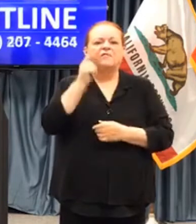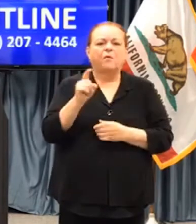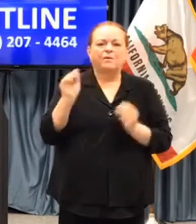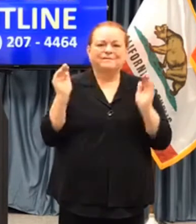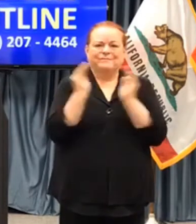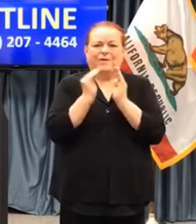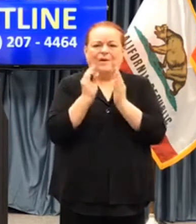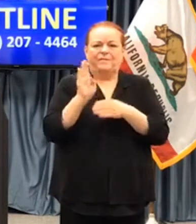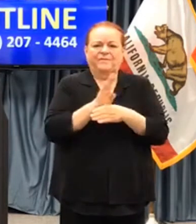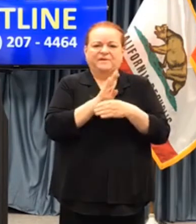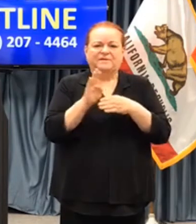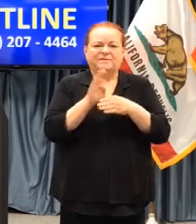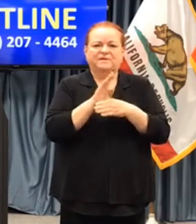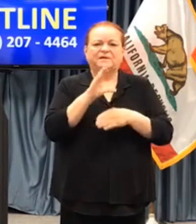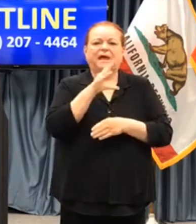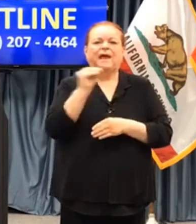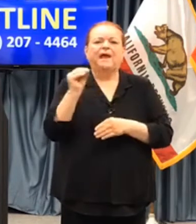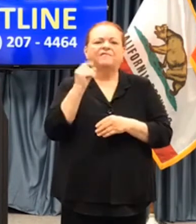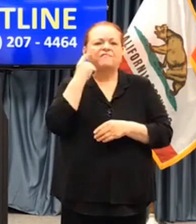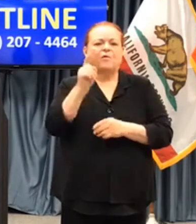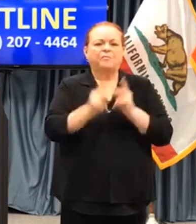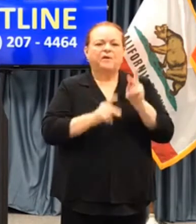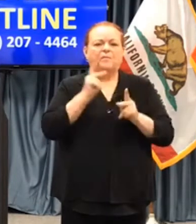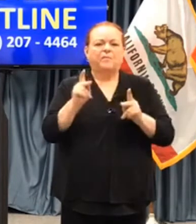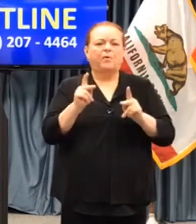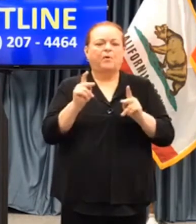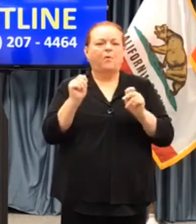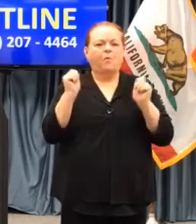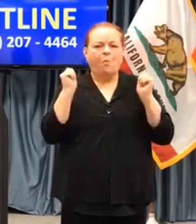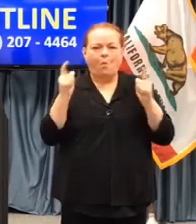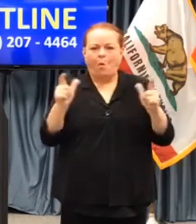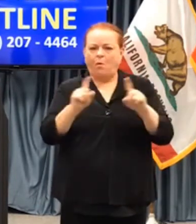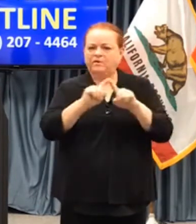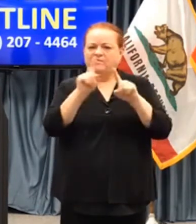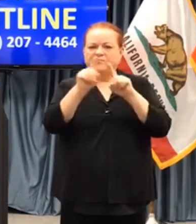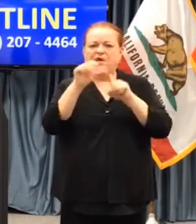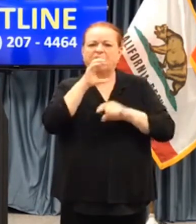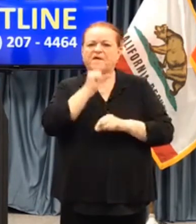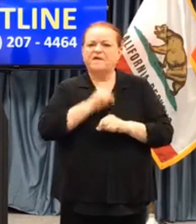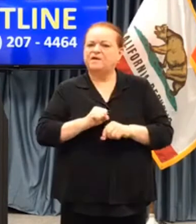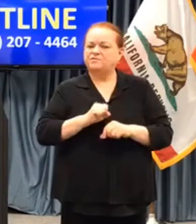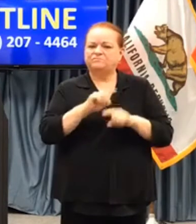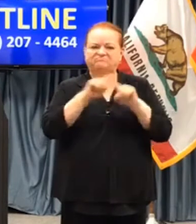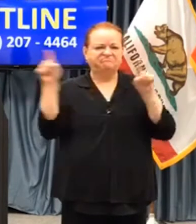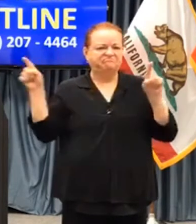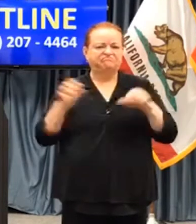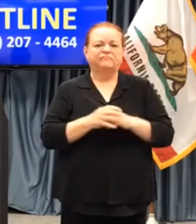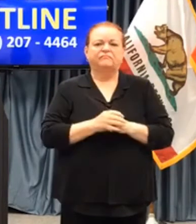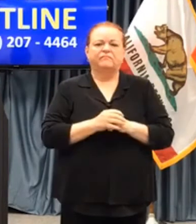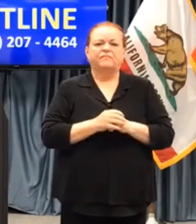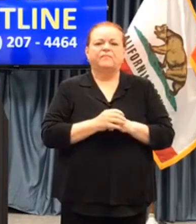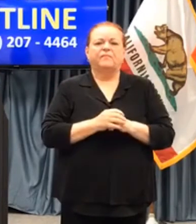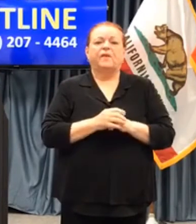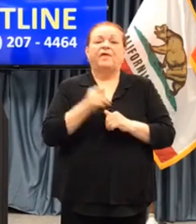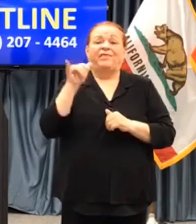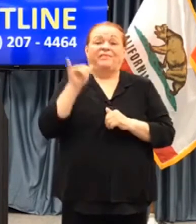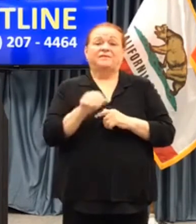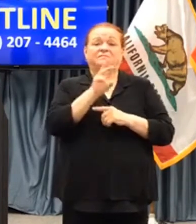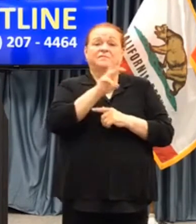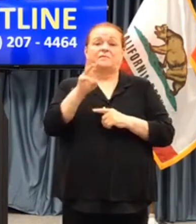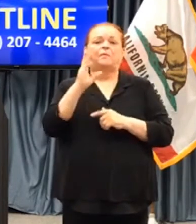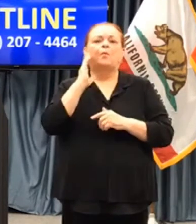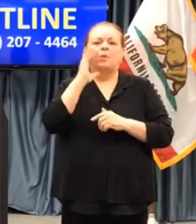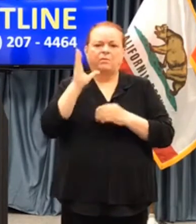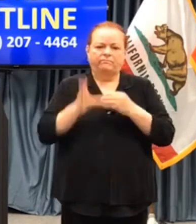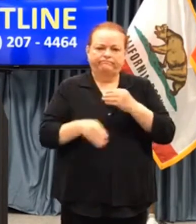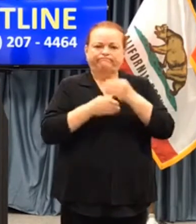for individuals of all ages. Please note that this website will be expanded and updated by the county to